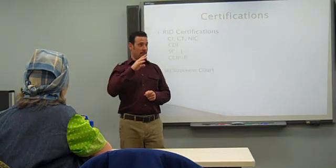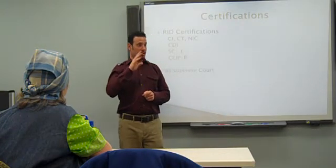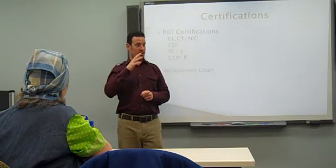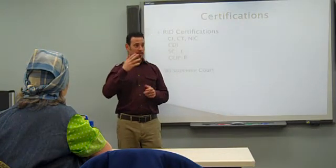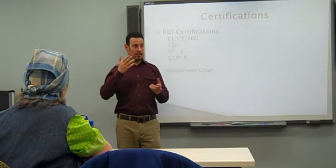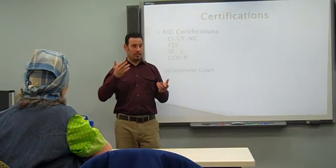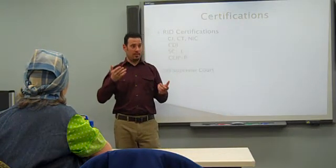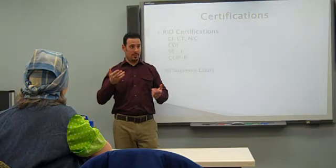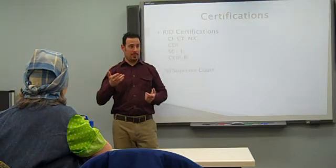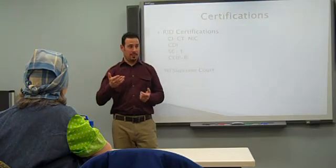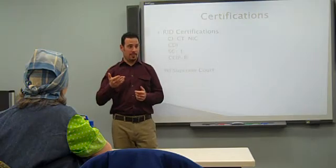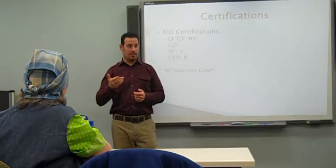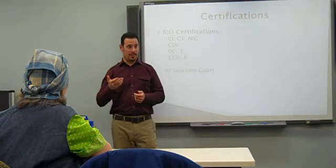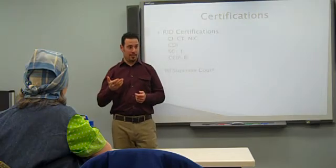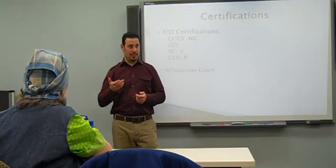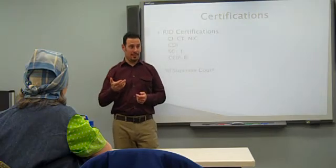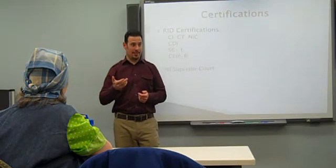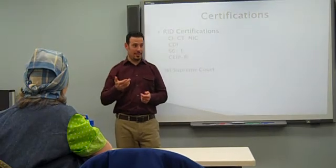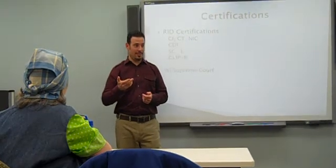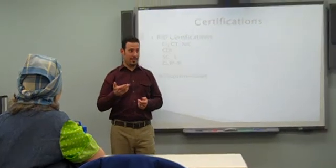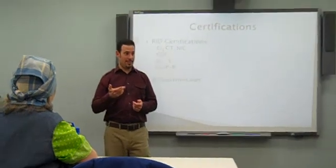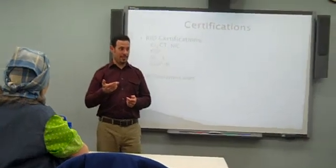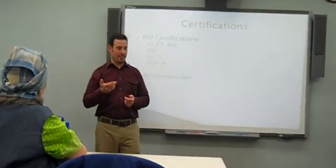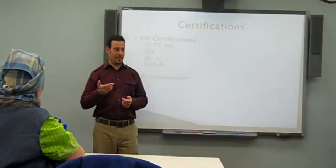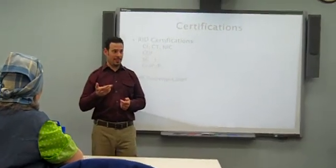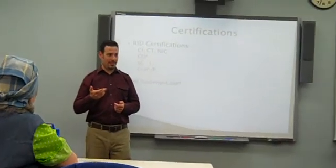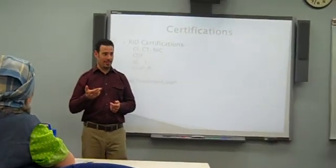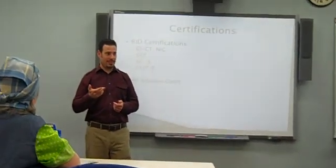Nope, not kidding.